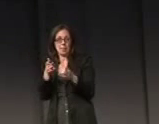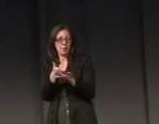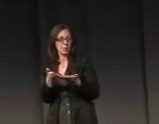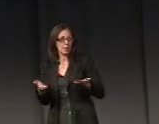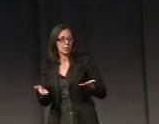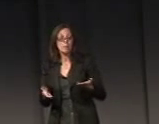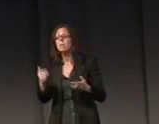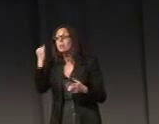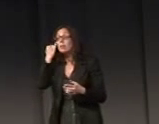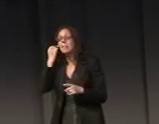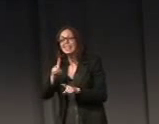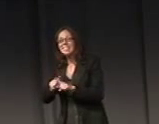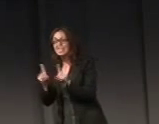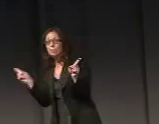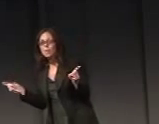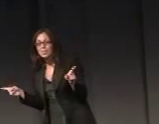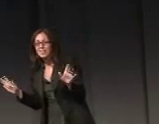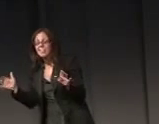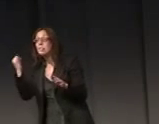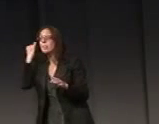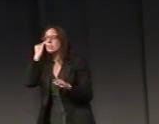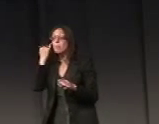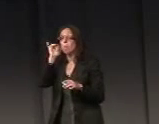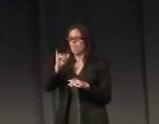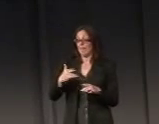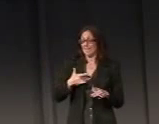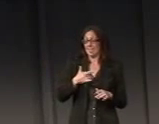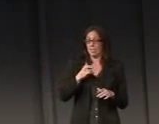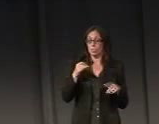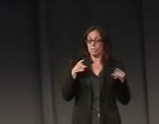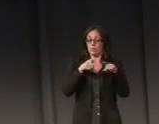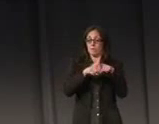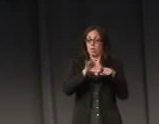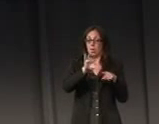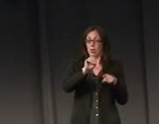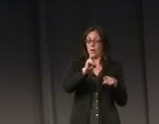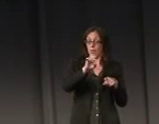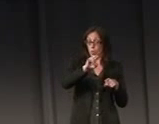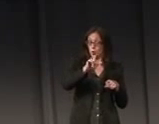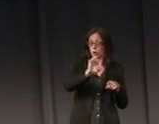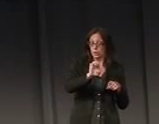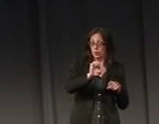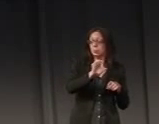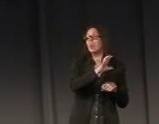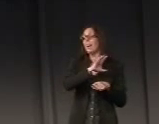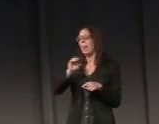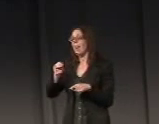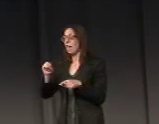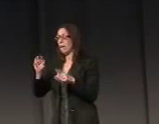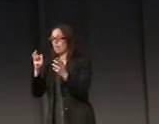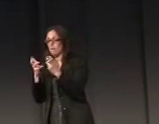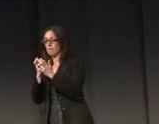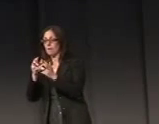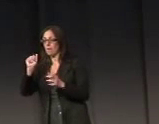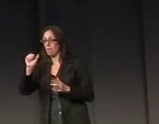accommodation and the sensation of convergence by which we see 3 dimensions do not supplement one